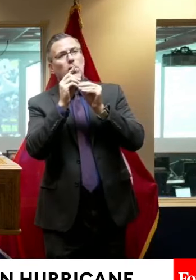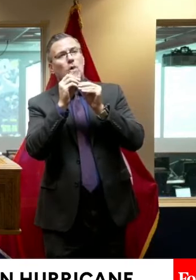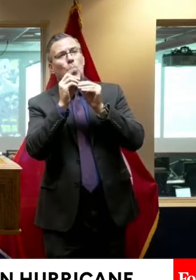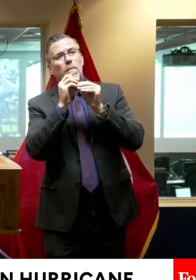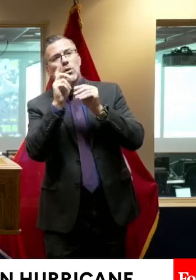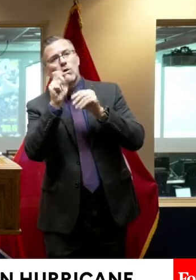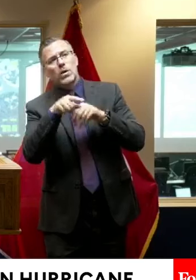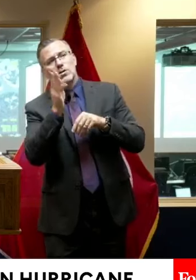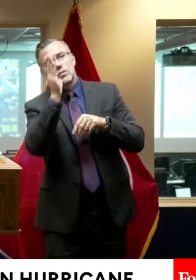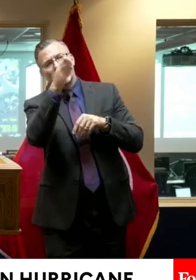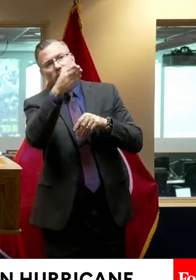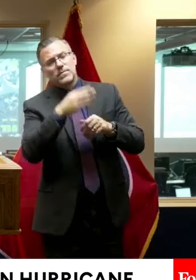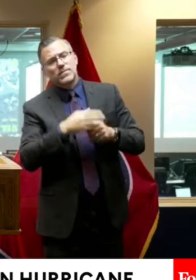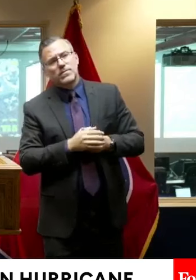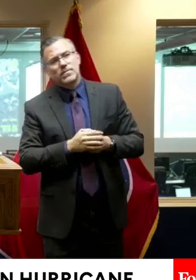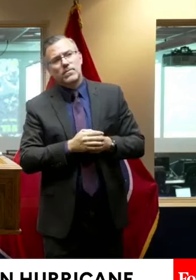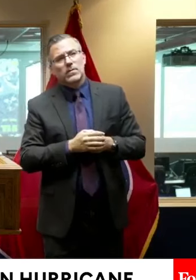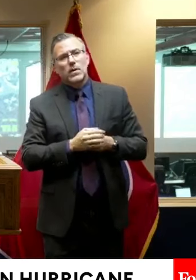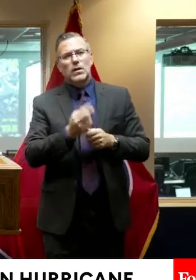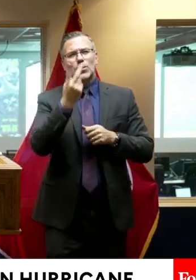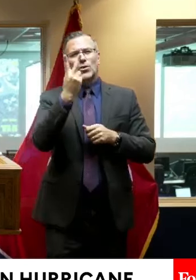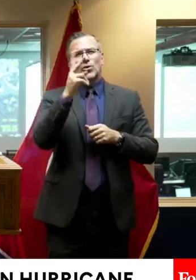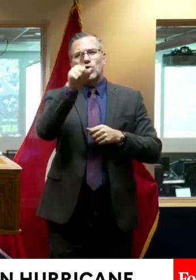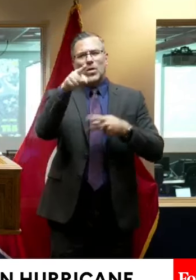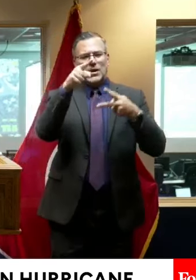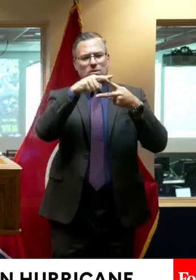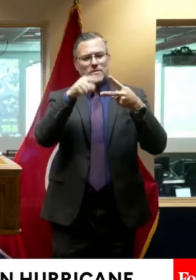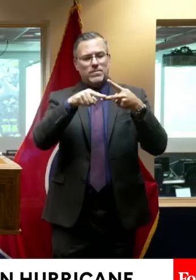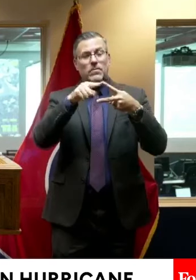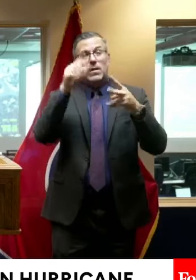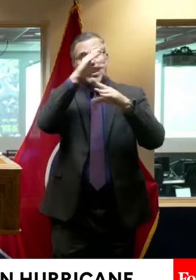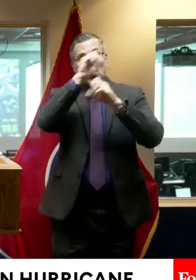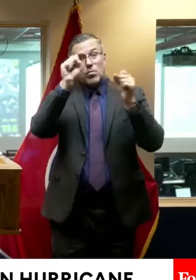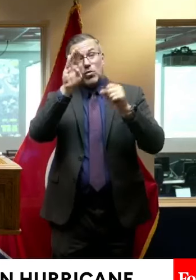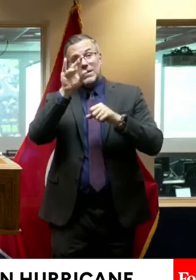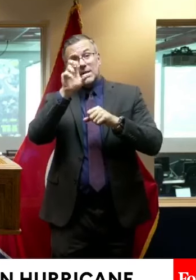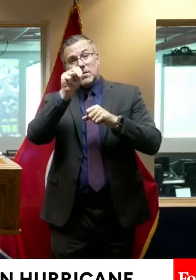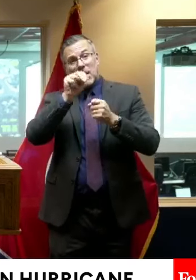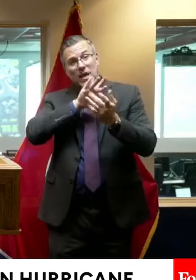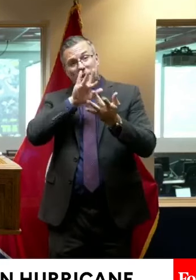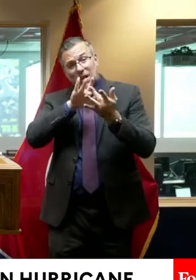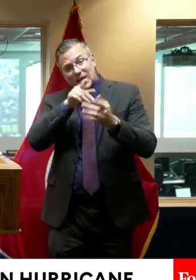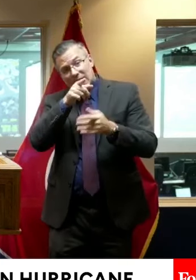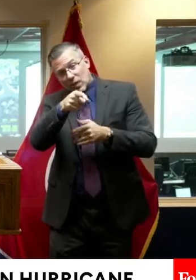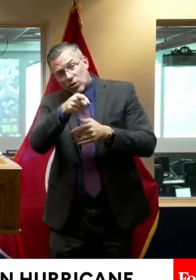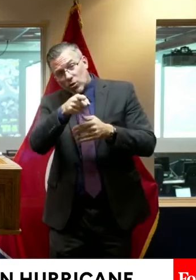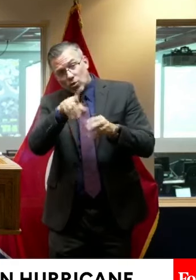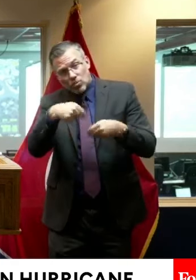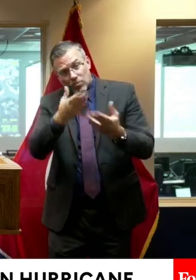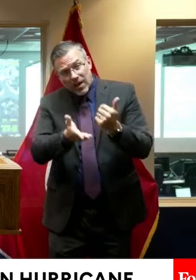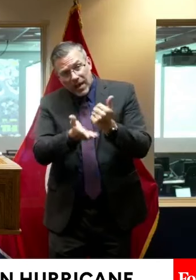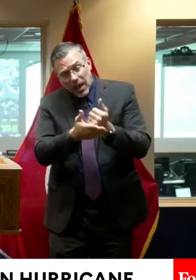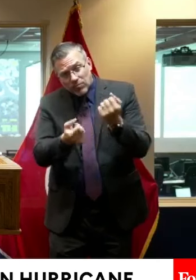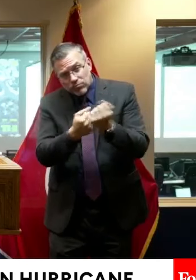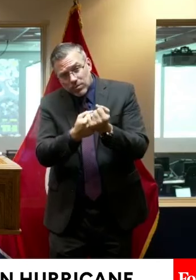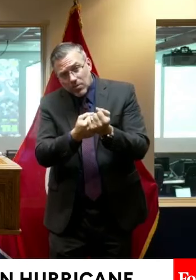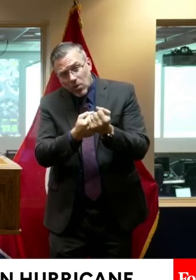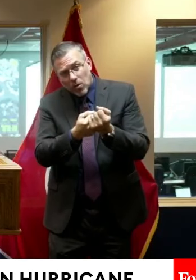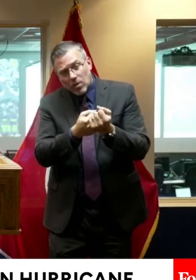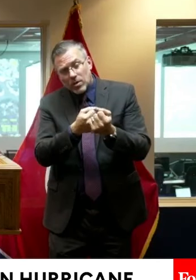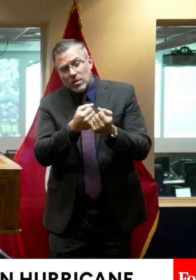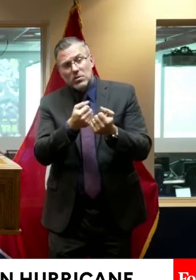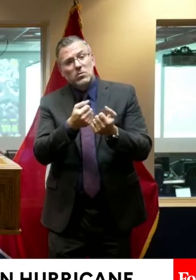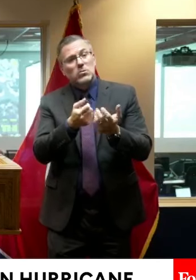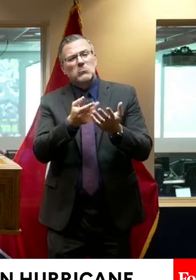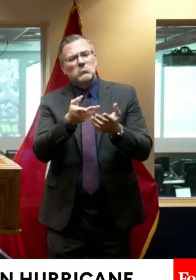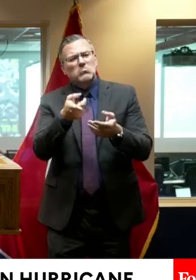We have time for one more question. Right. We'll take one more. Yes, sir. Yeah, Governor, it's kind of a two-part question, but first of all, has President Biden reached back out to you to further aid or any other support to you